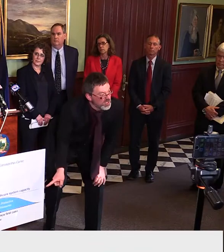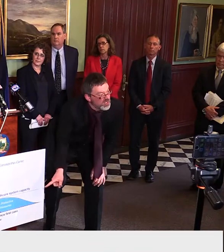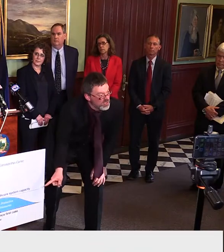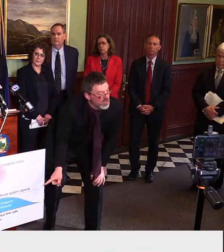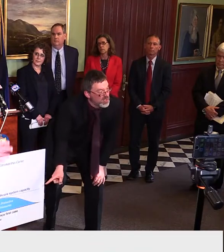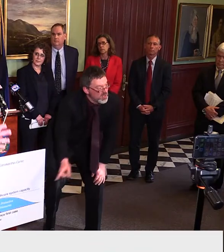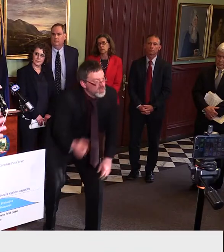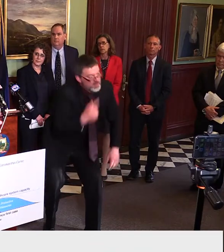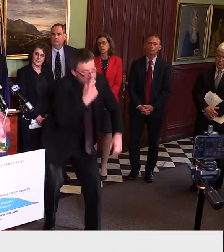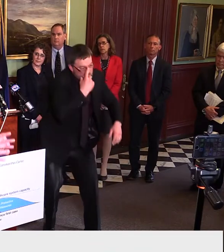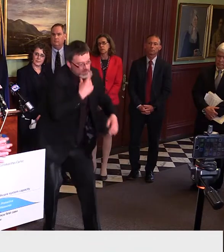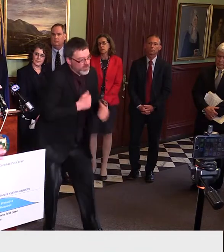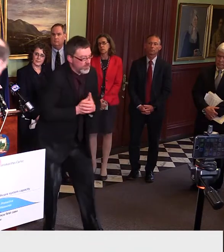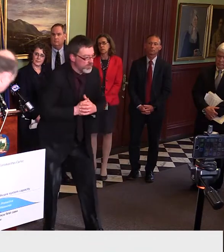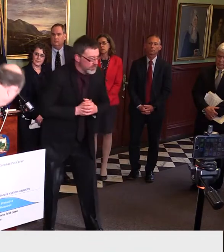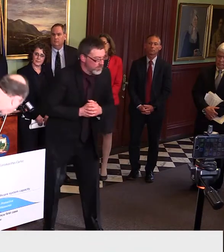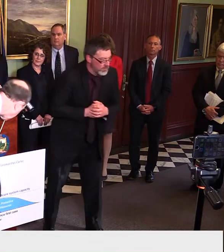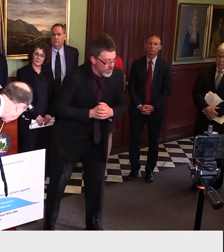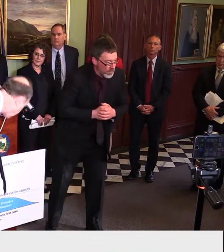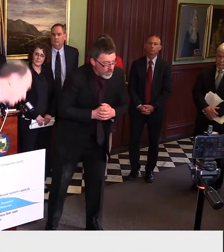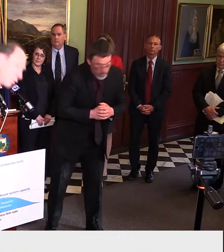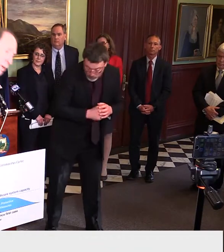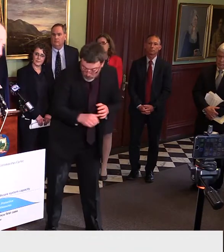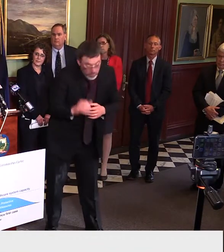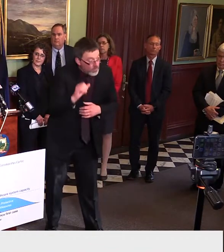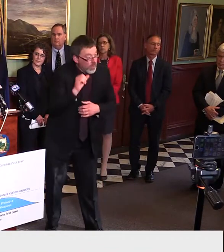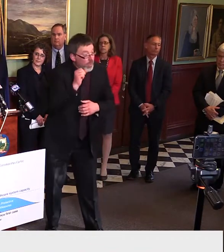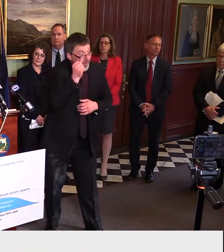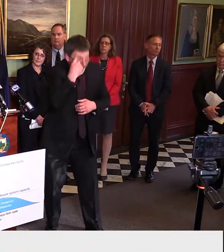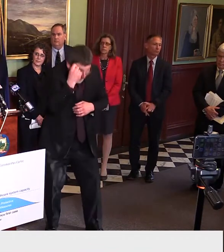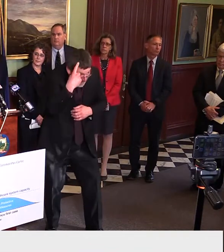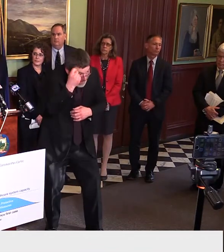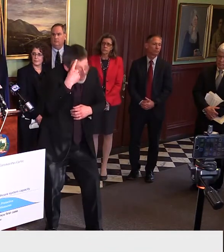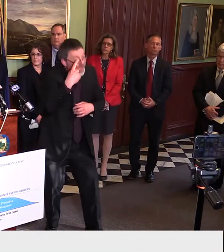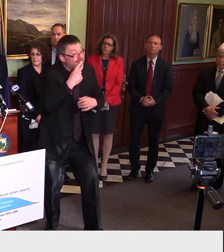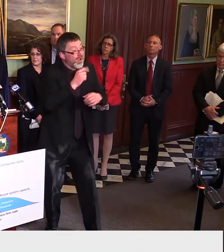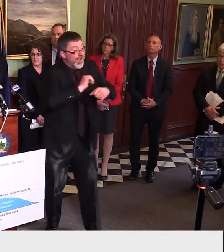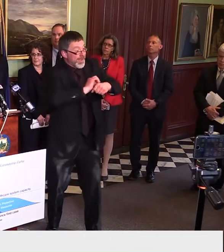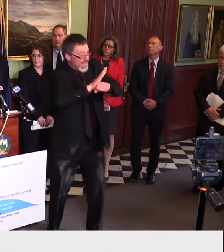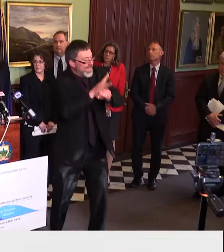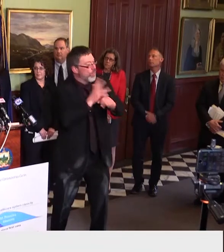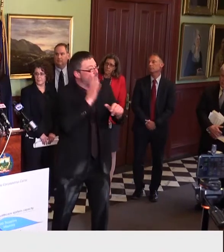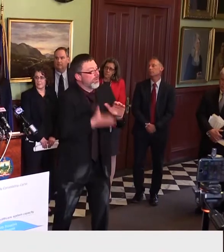be extraordinarily stressed in an acute period of time.